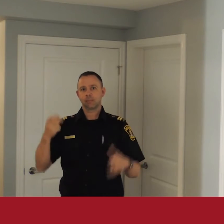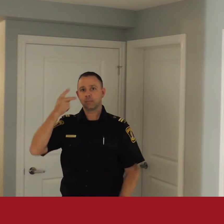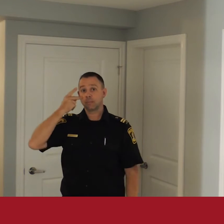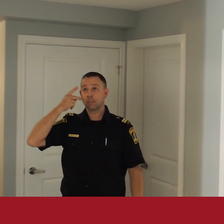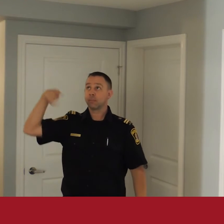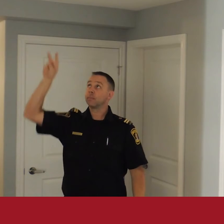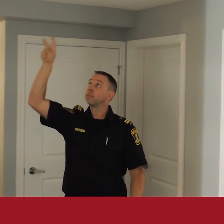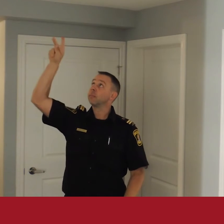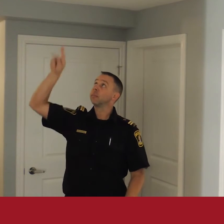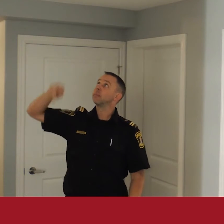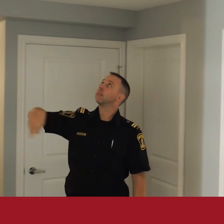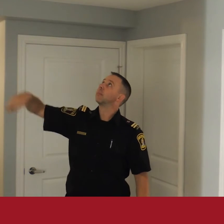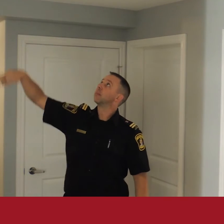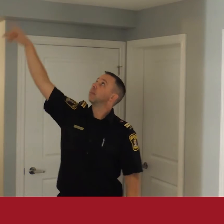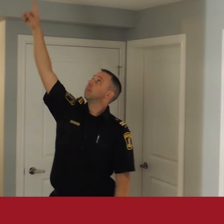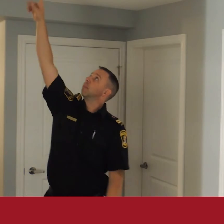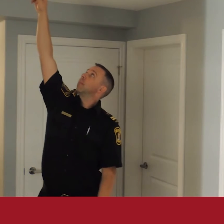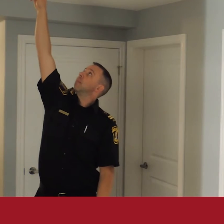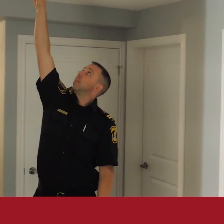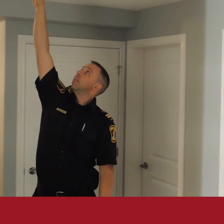Watch me test my alarms now.